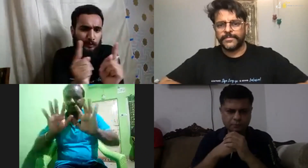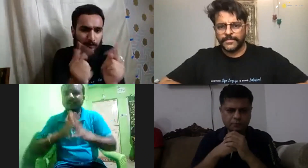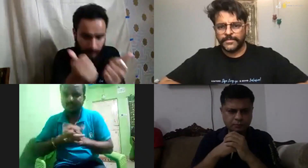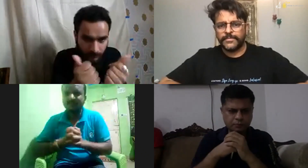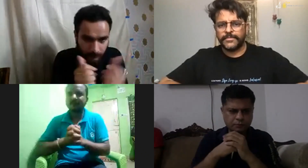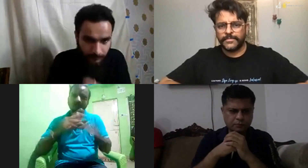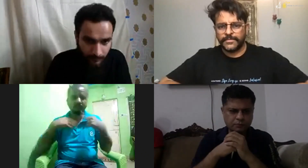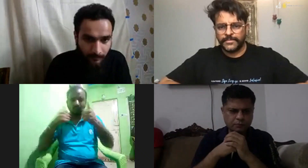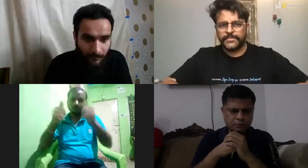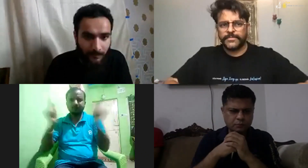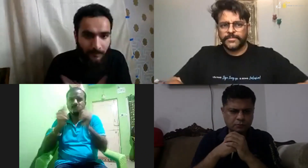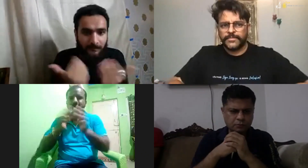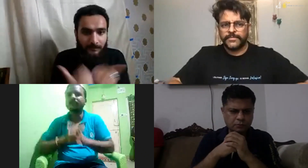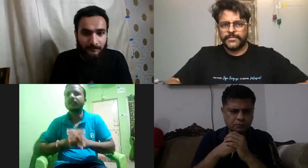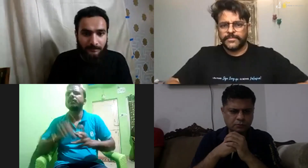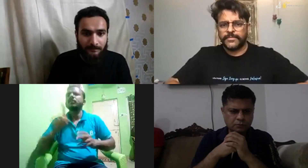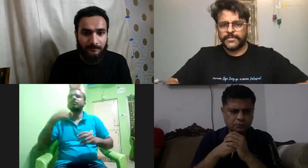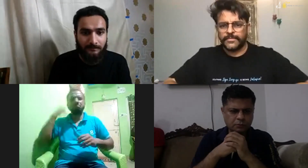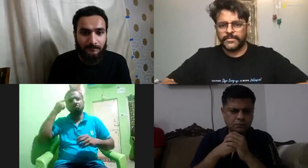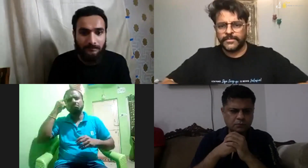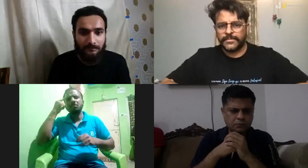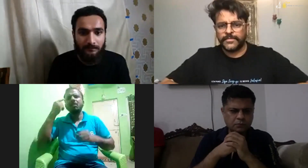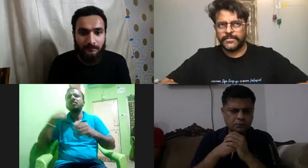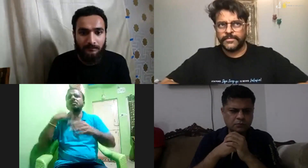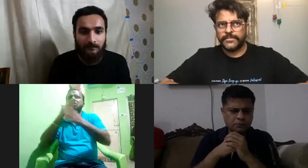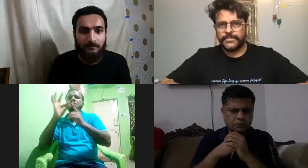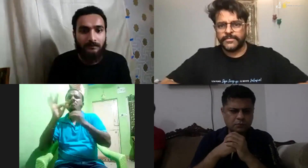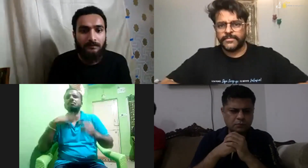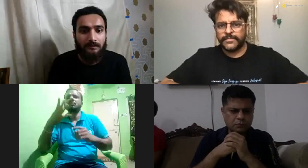will start your own endeavor. Could you tell us a little bit more about that?